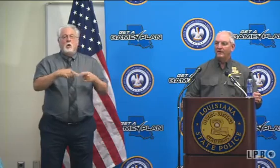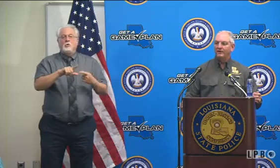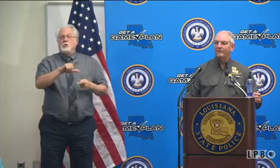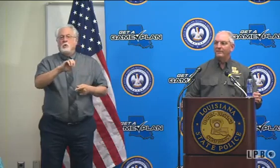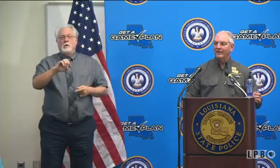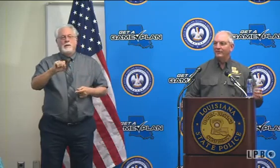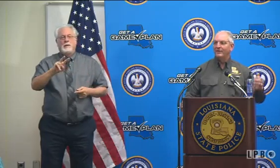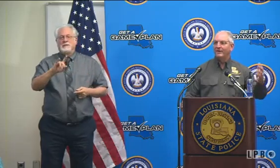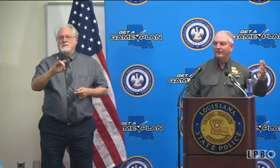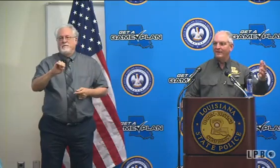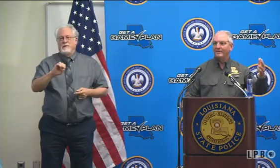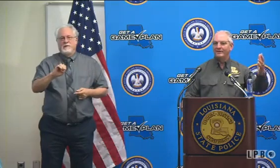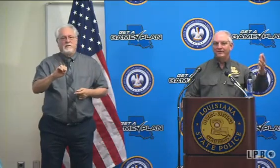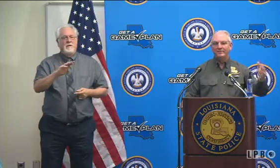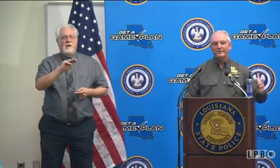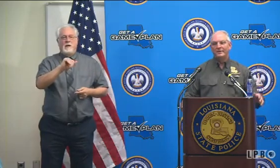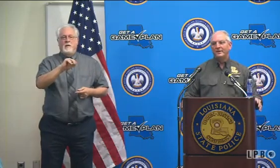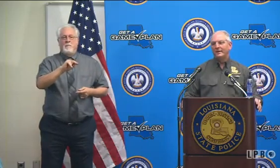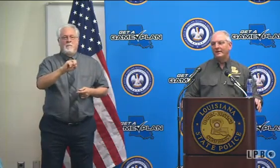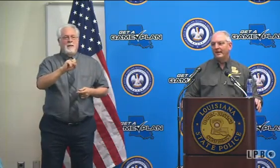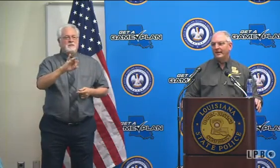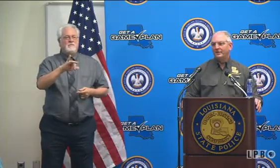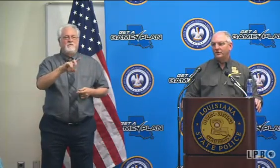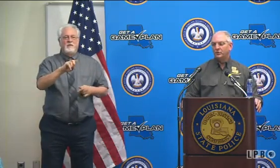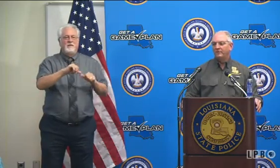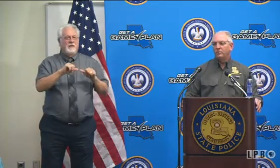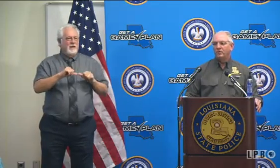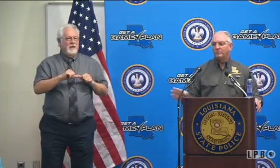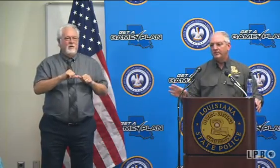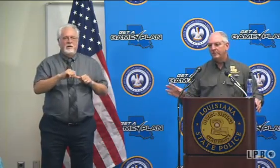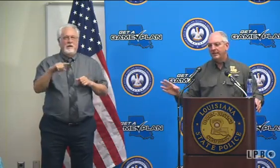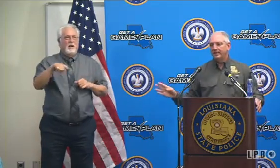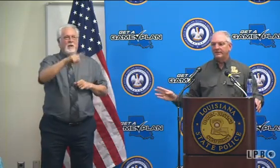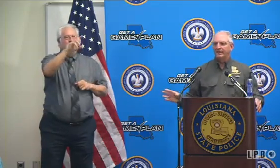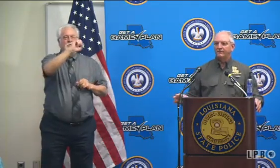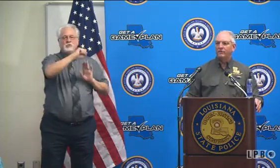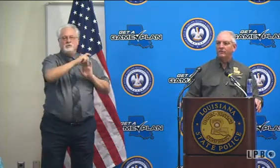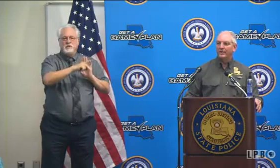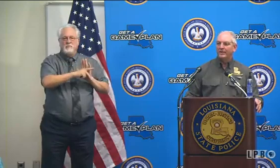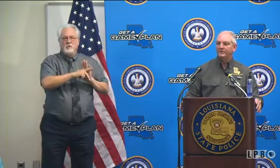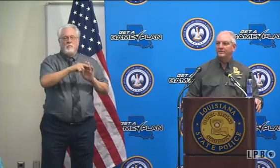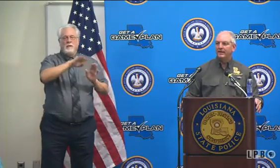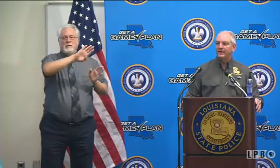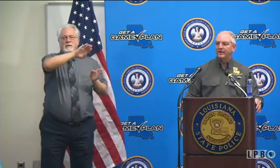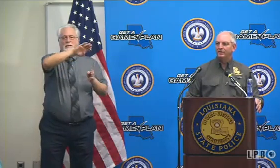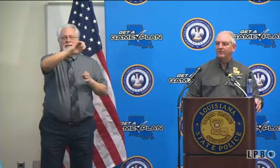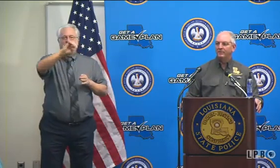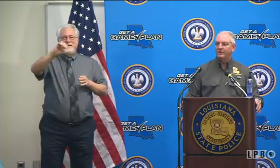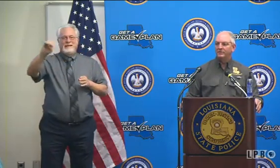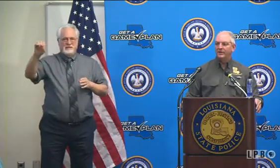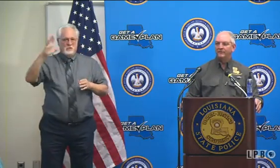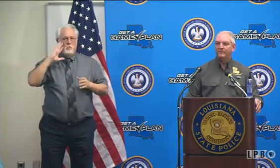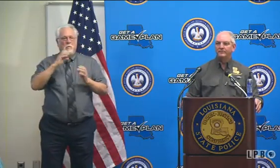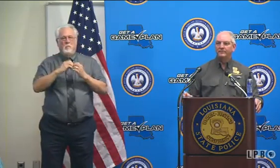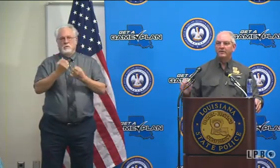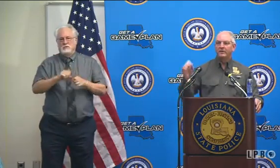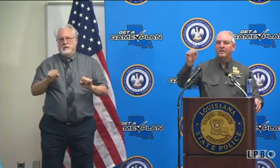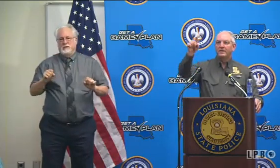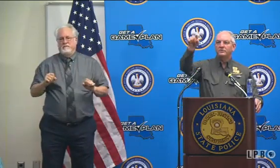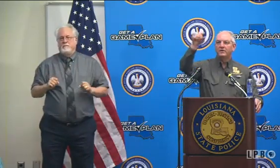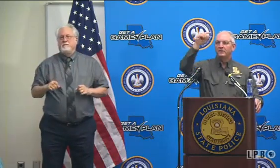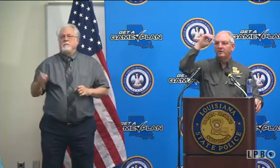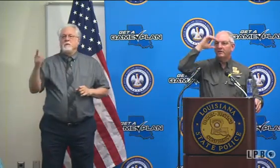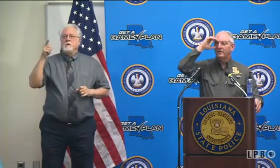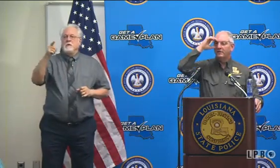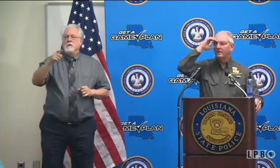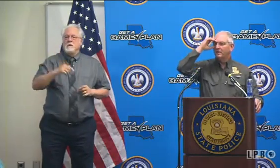Leesville area or the Mansfield area and into Shreveport, but get further east and you'll be much safer.